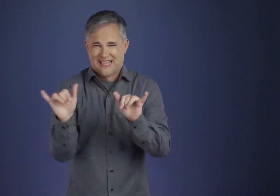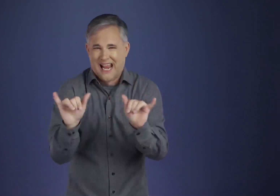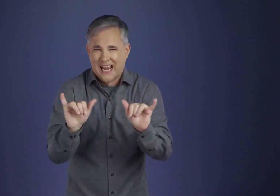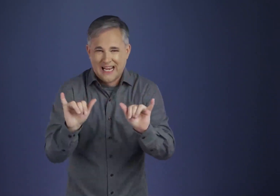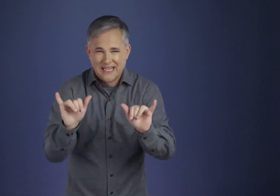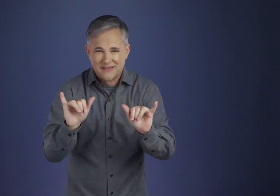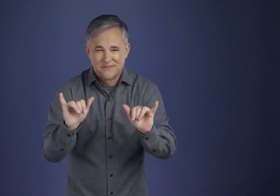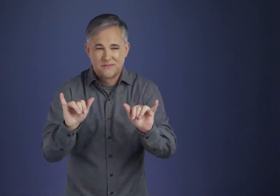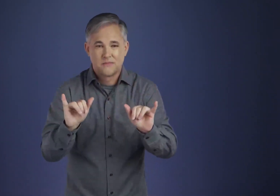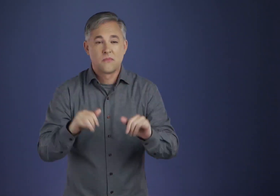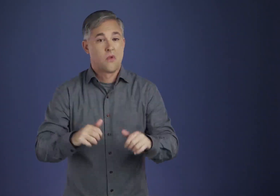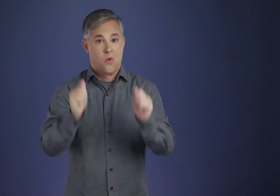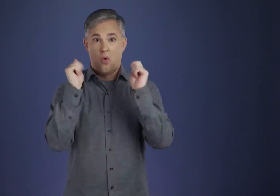crossed the threshold just this way.